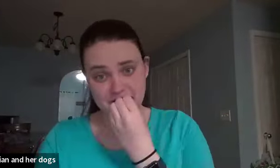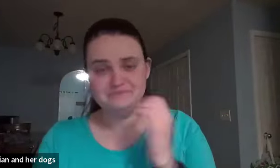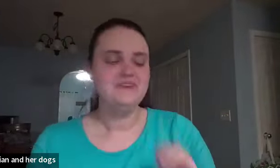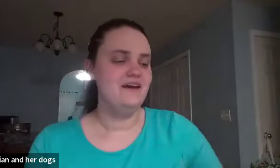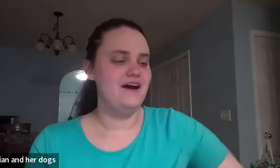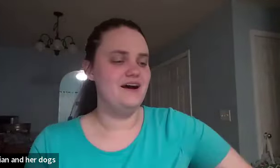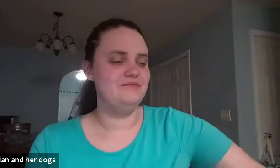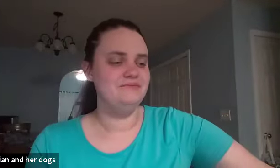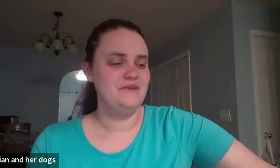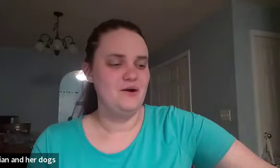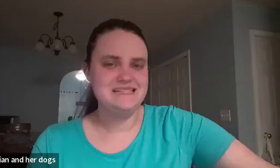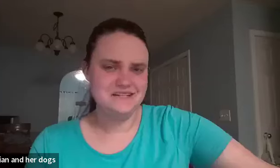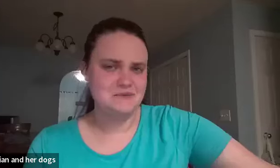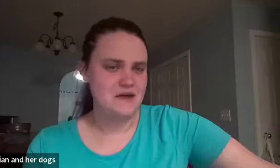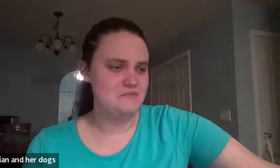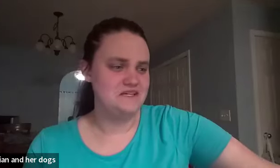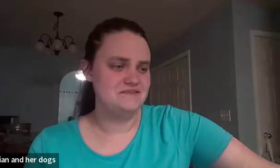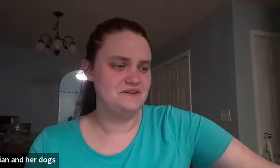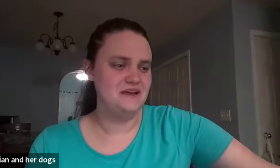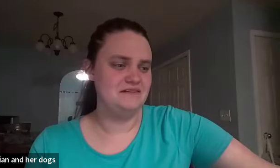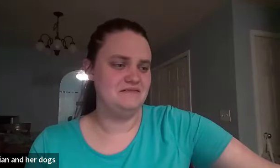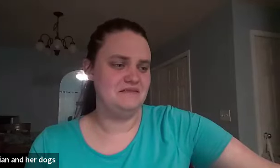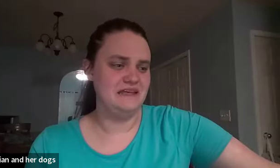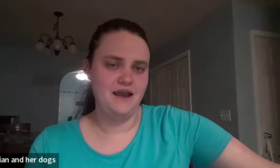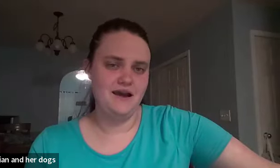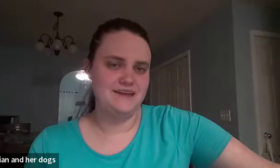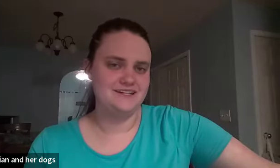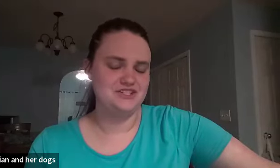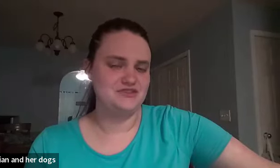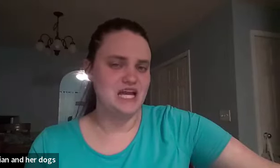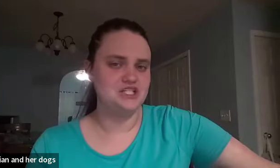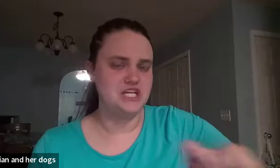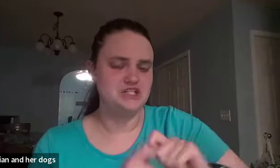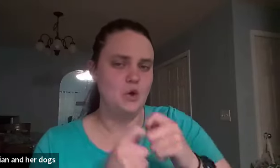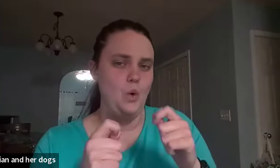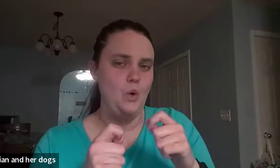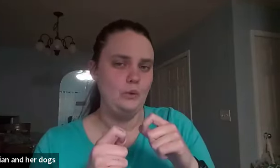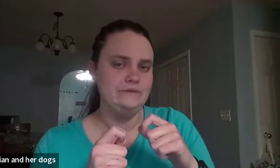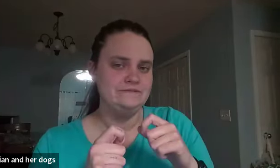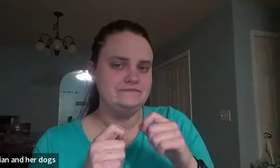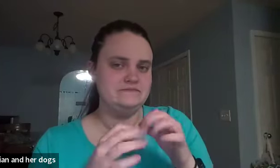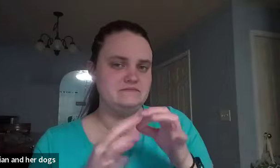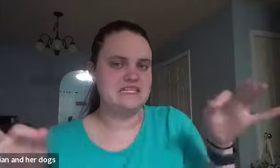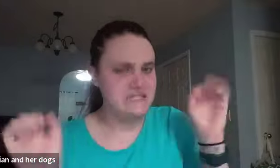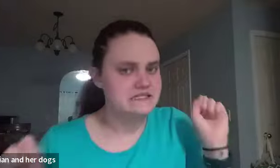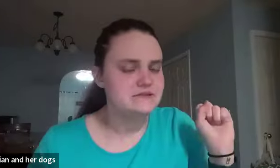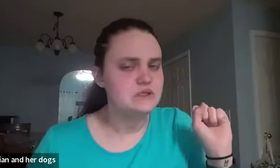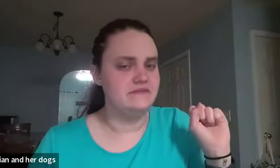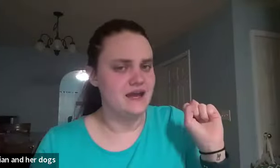food. Always have to explain that one because I feel like, yeah, that could change the whole sentence really